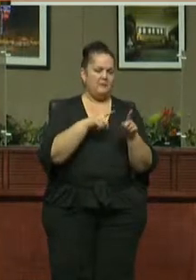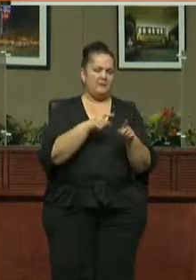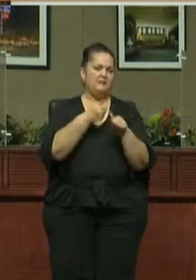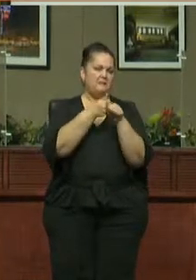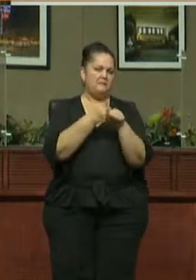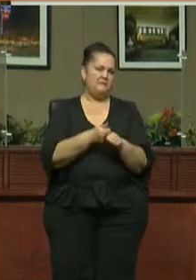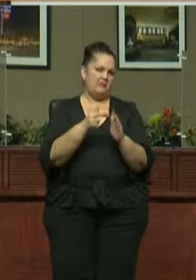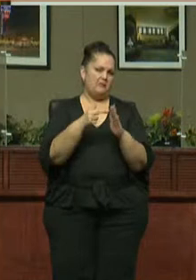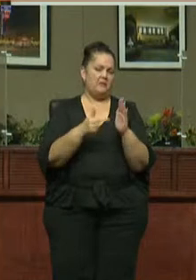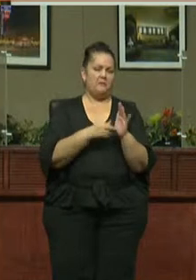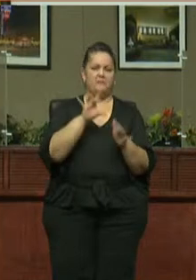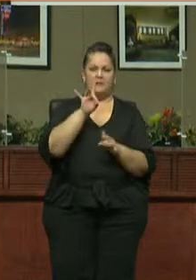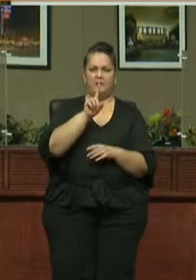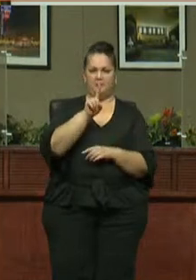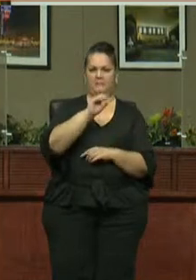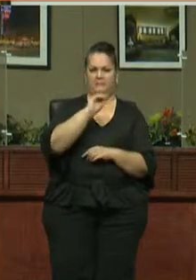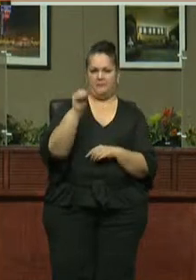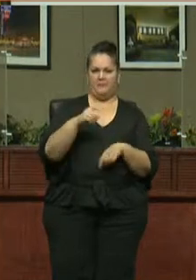about 81%.